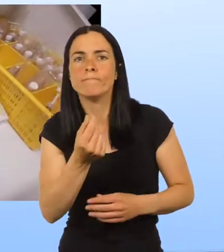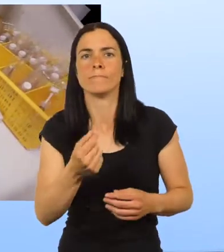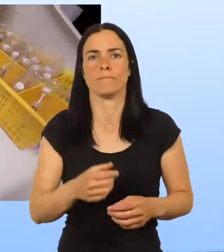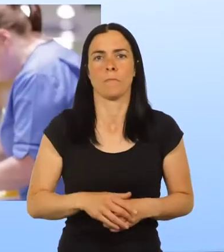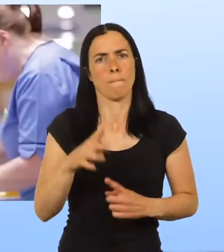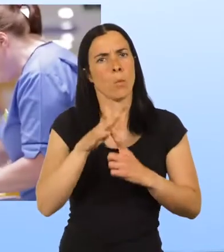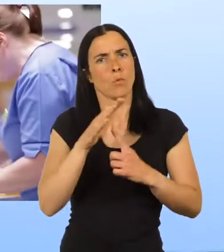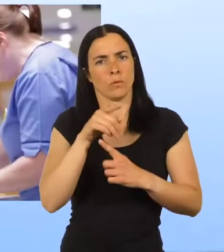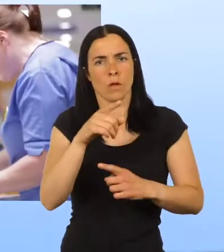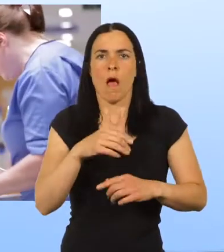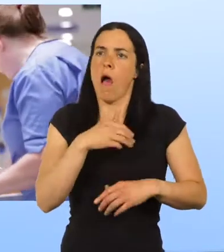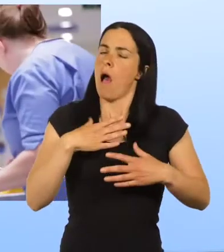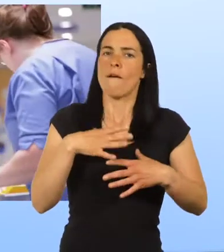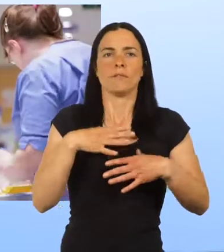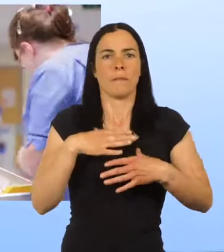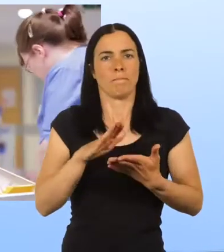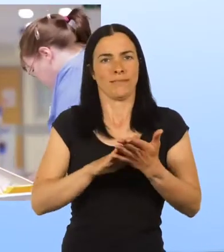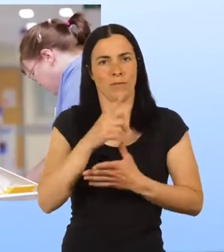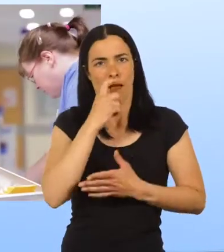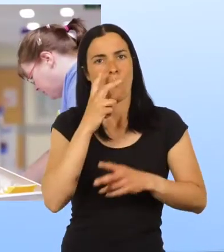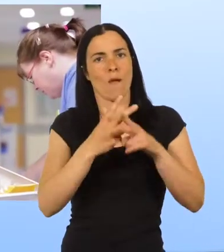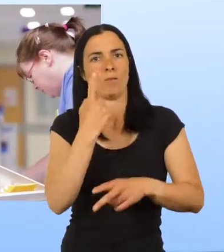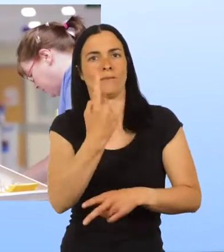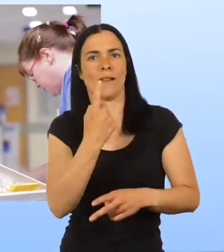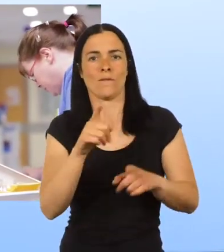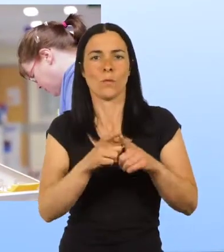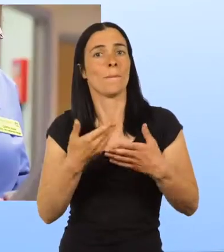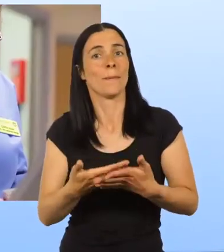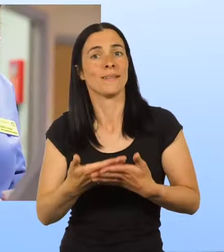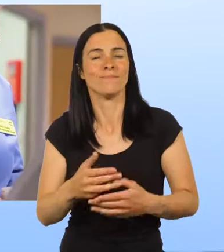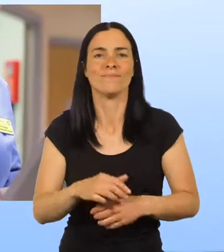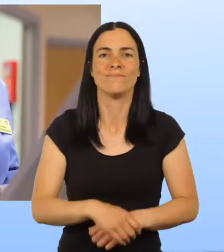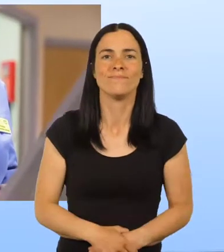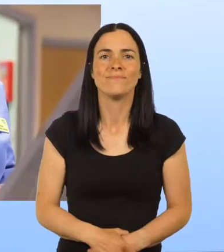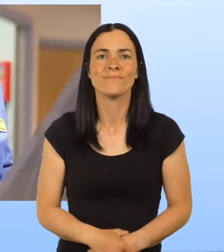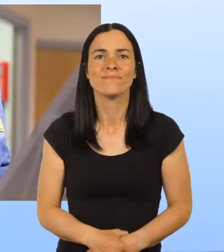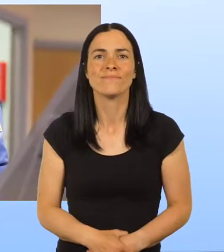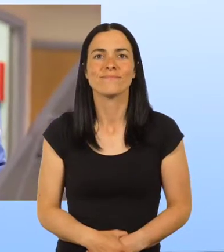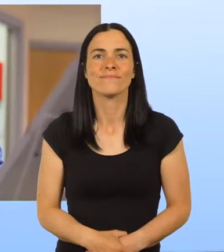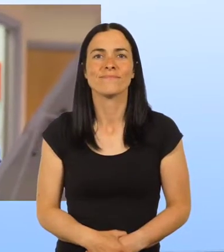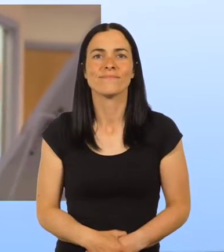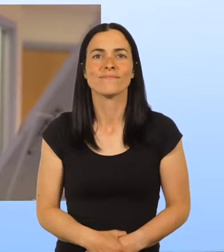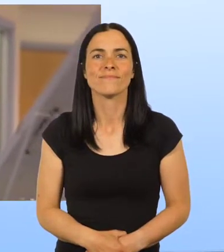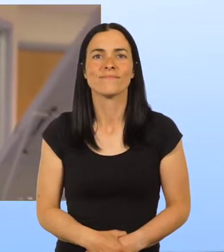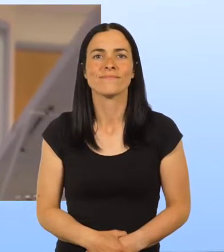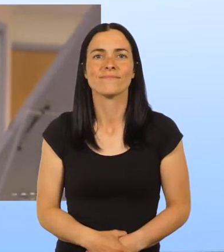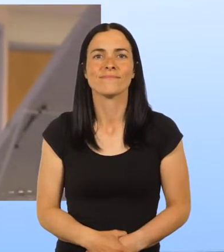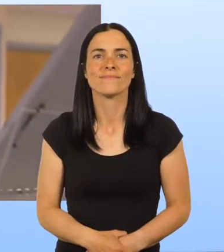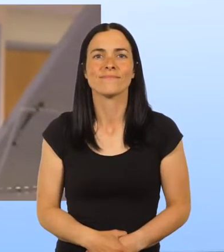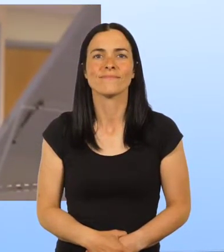know so we can give you additional painkillers. It is important that you are comfortable so that you can look after yourself and your